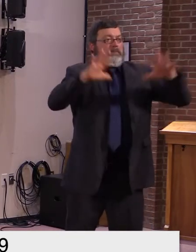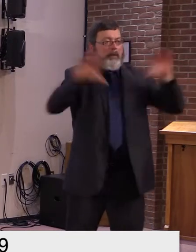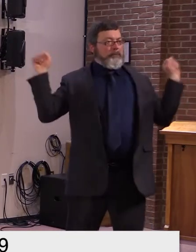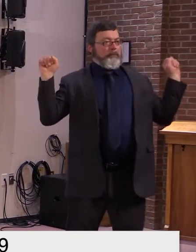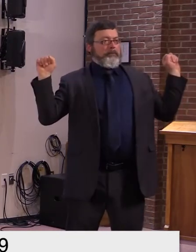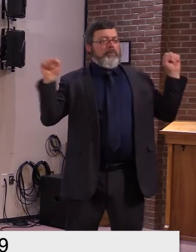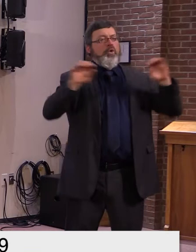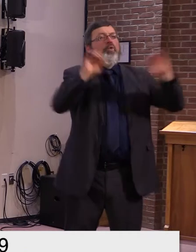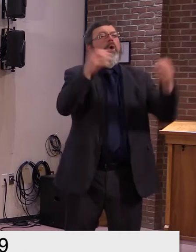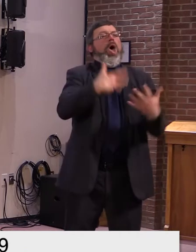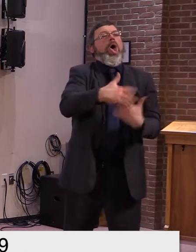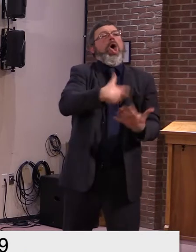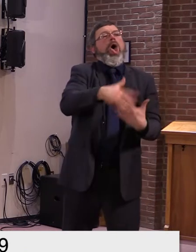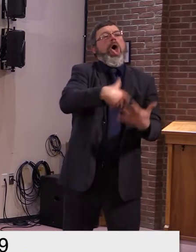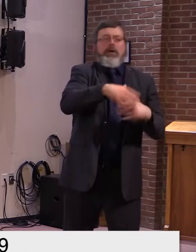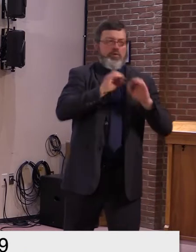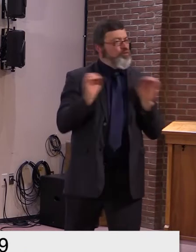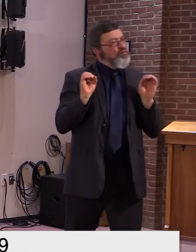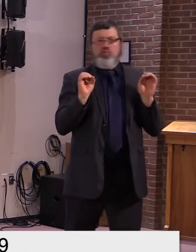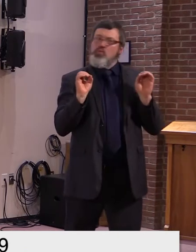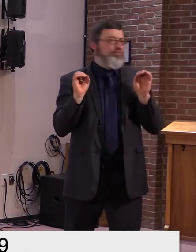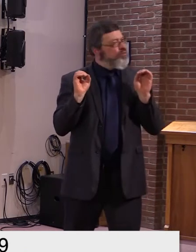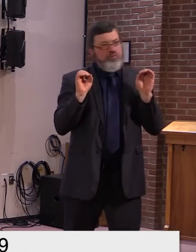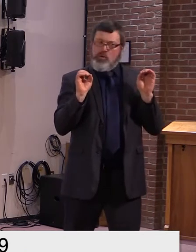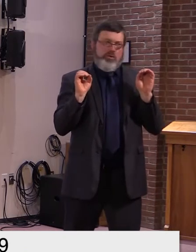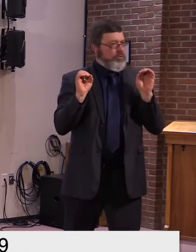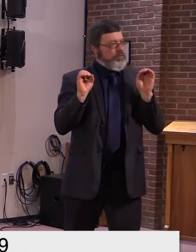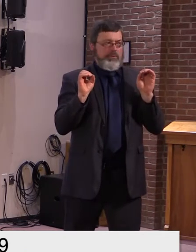how dangerous one tailgate party can be.